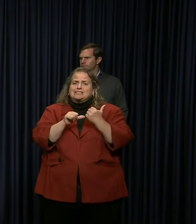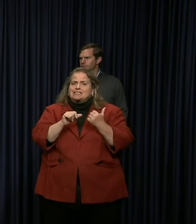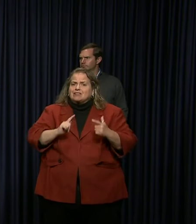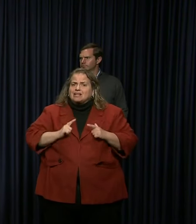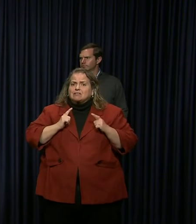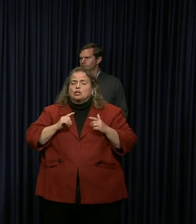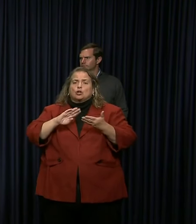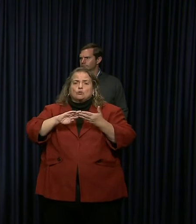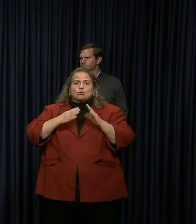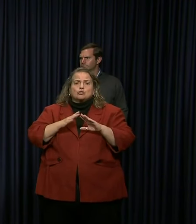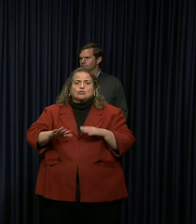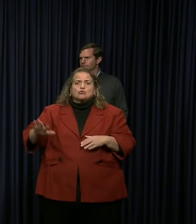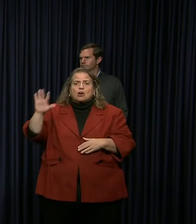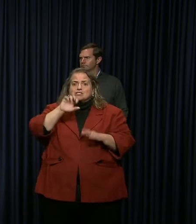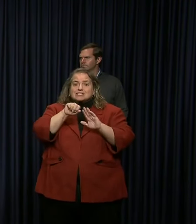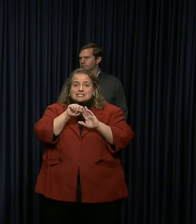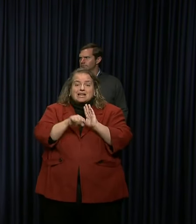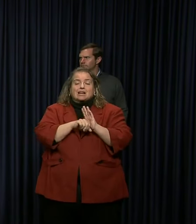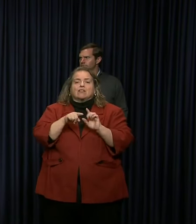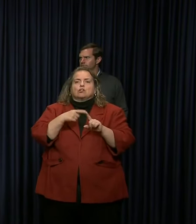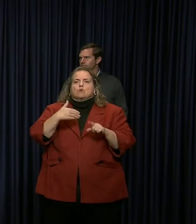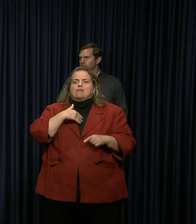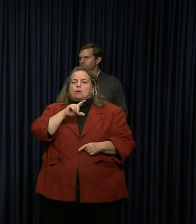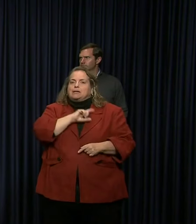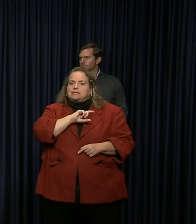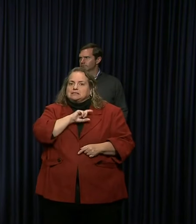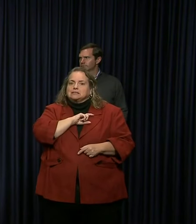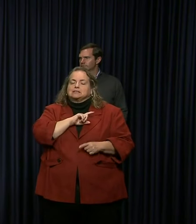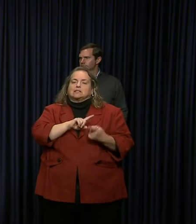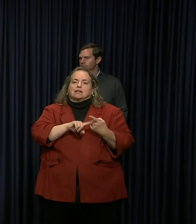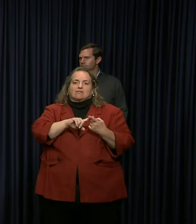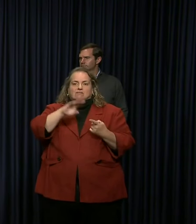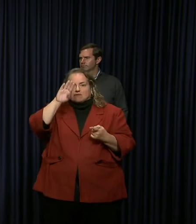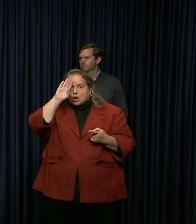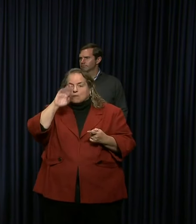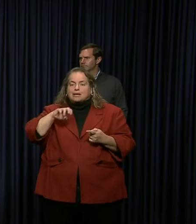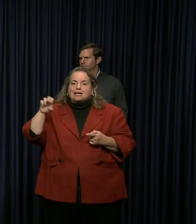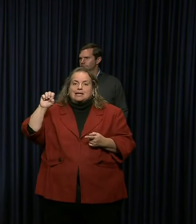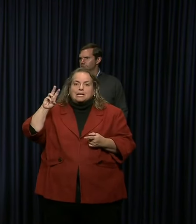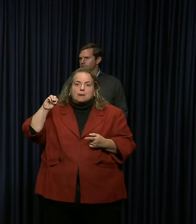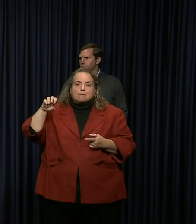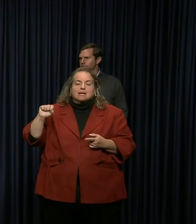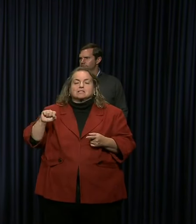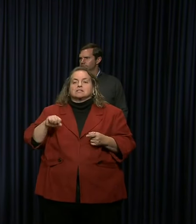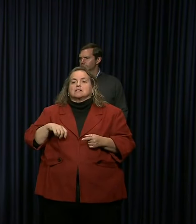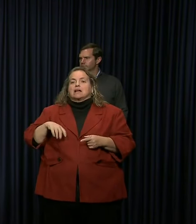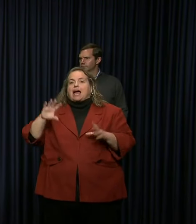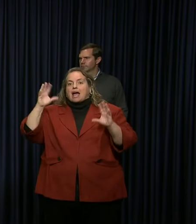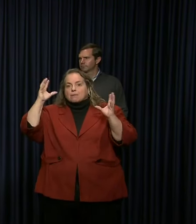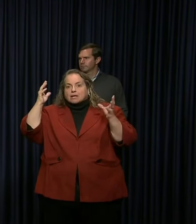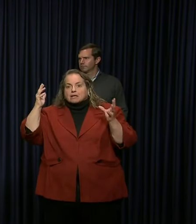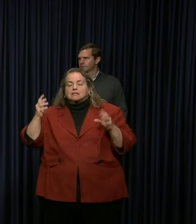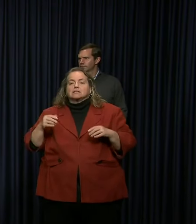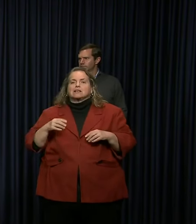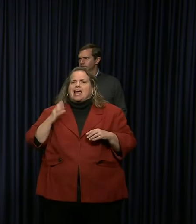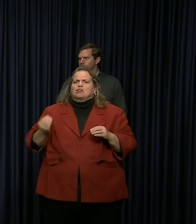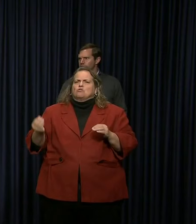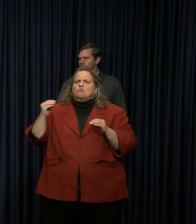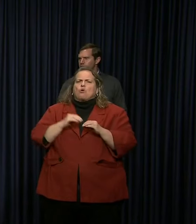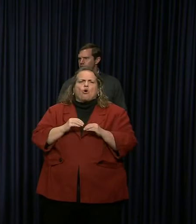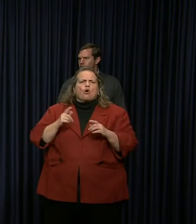communities across the state. Then you add all the police, you add all the fire and EMS ambulance crews, and then more. So